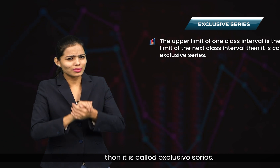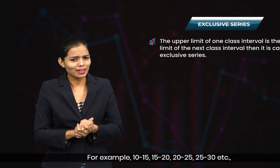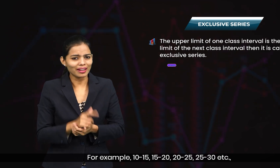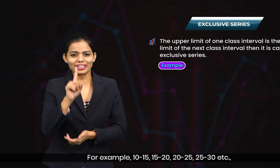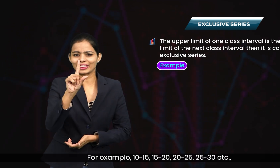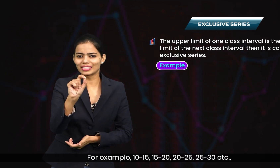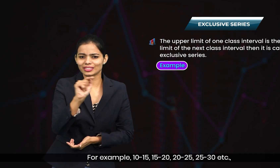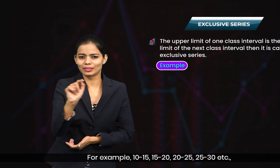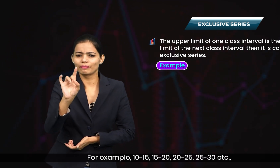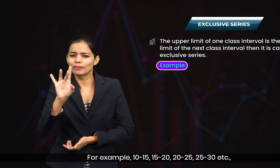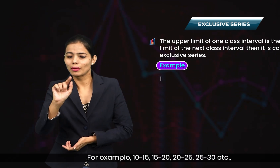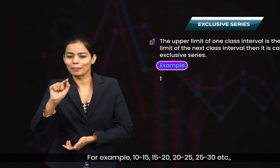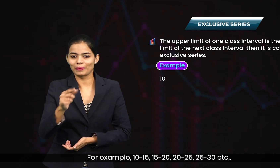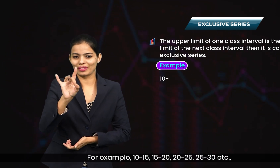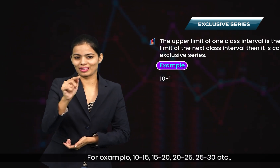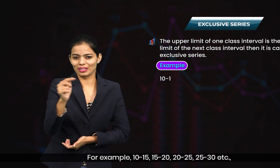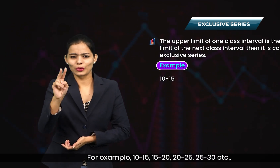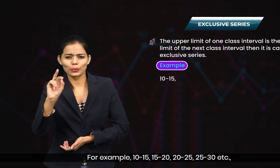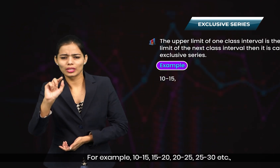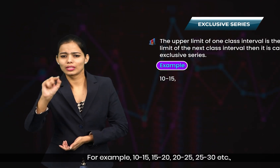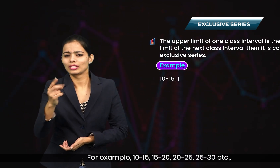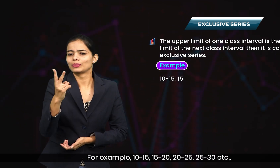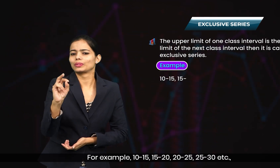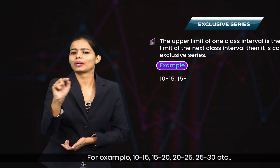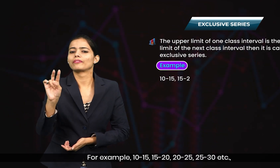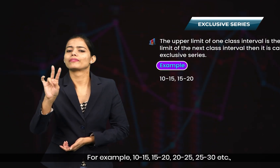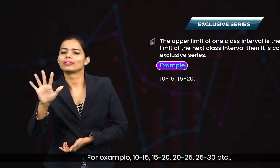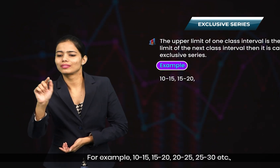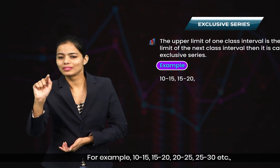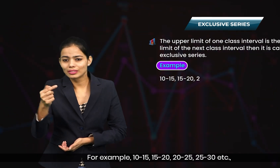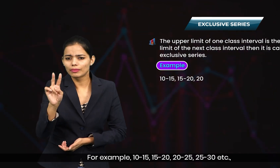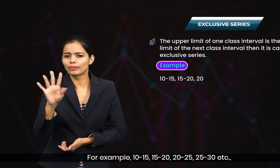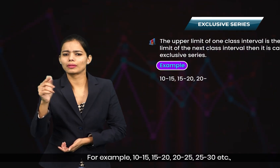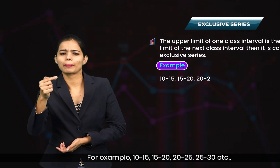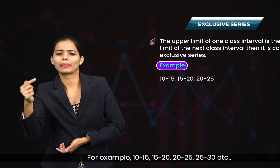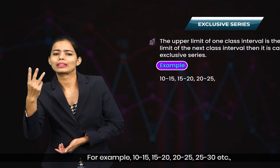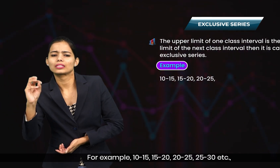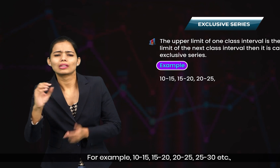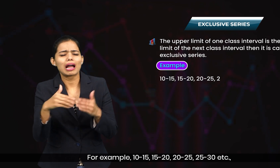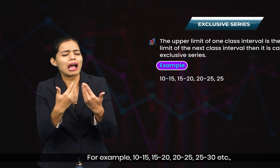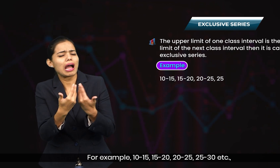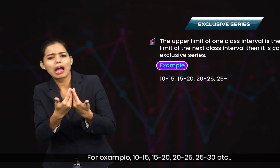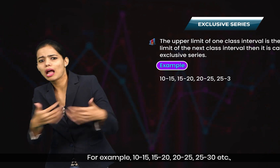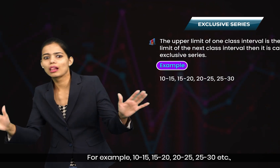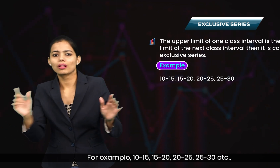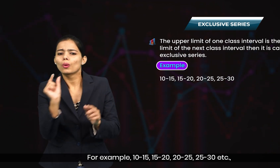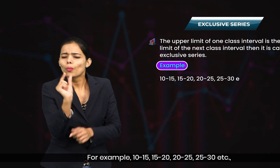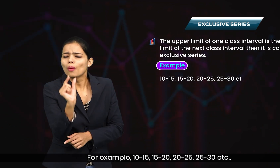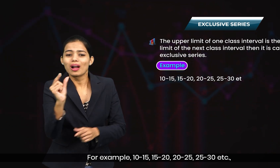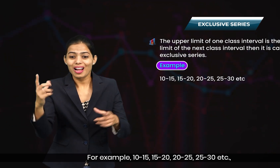For example, 10 to 15, 15 to 20, 20 to 25, 25 to 30,